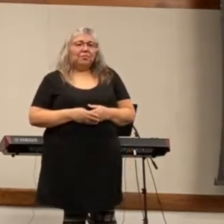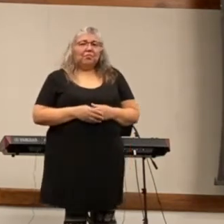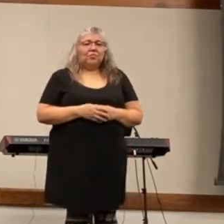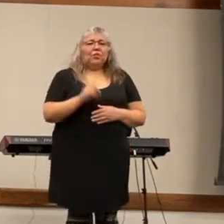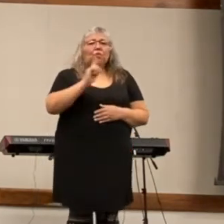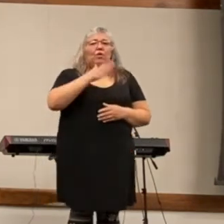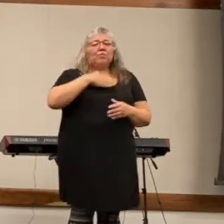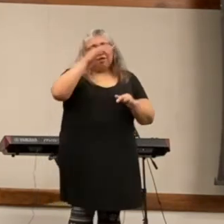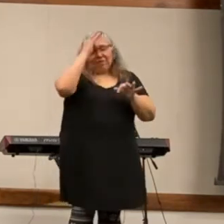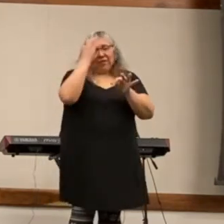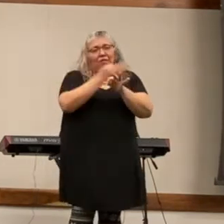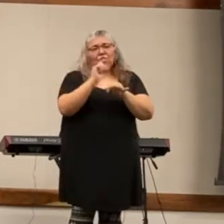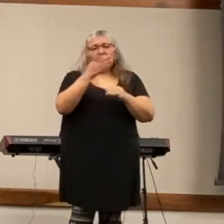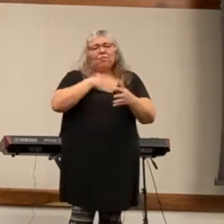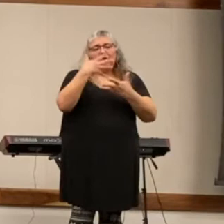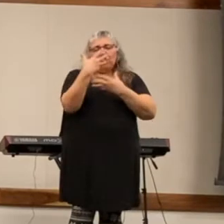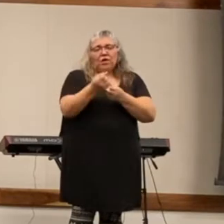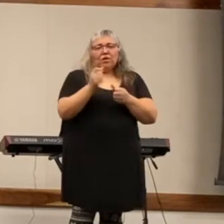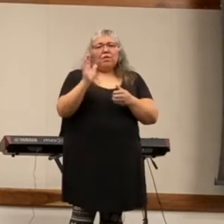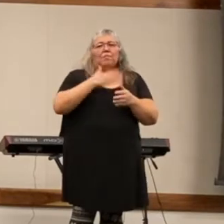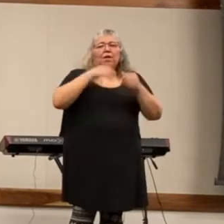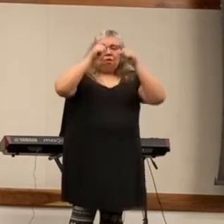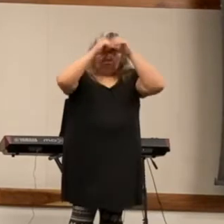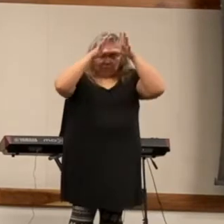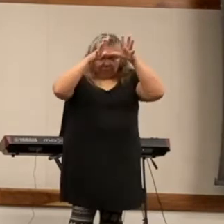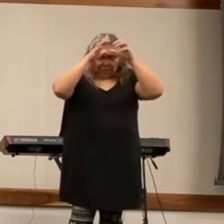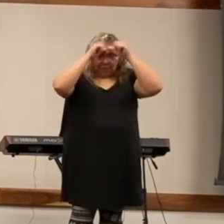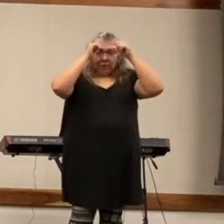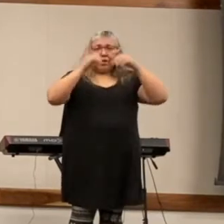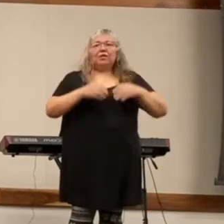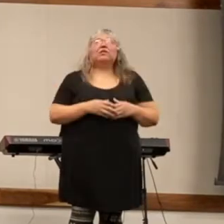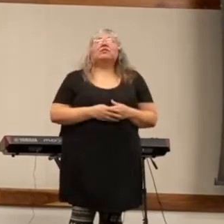Where was my faith? Where was my trust? Where was my obedience?